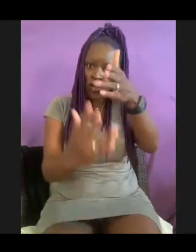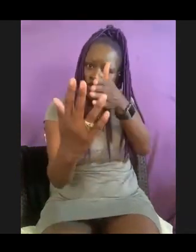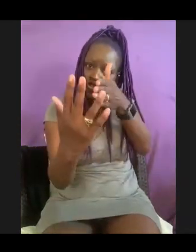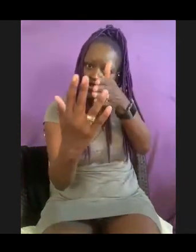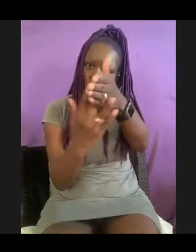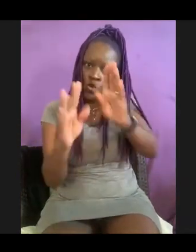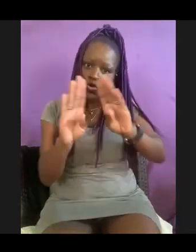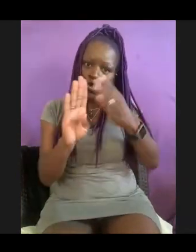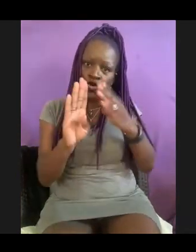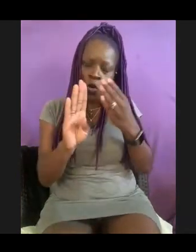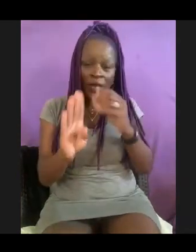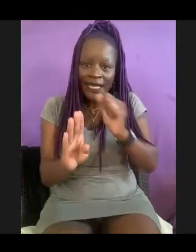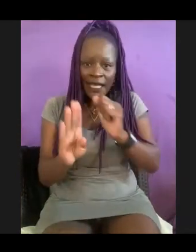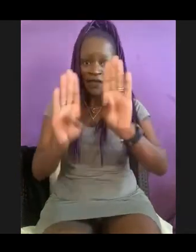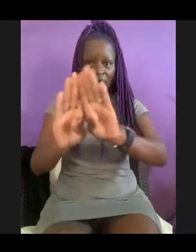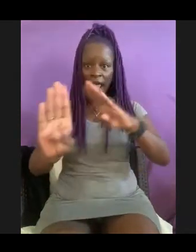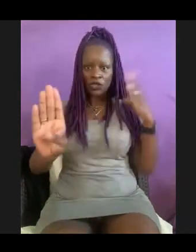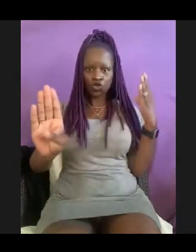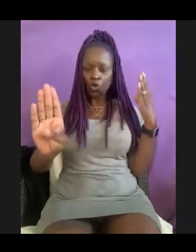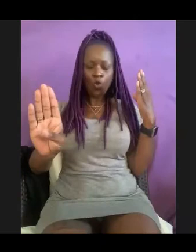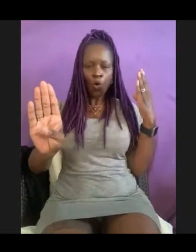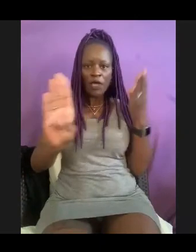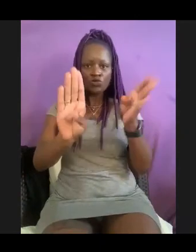answer the door.